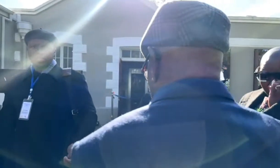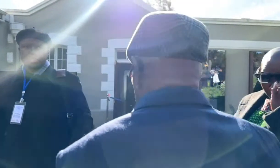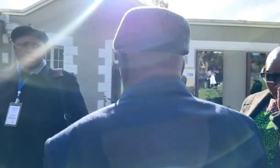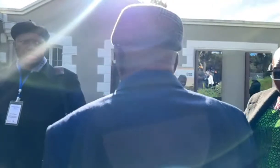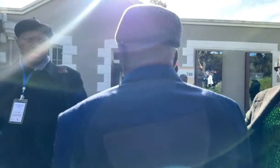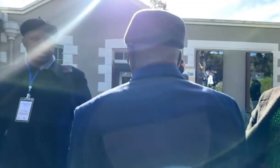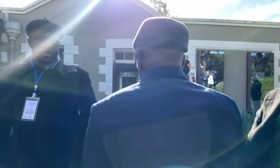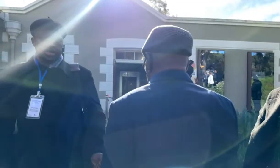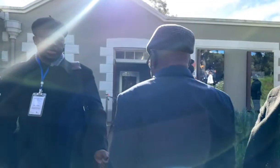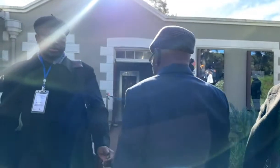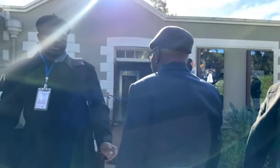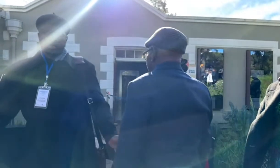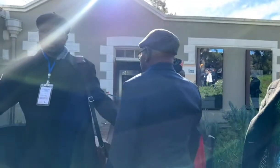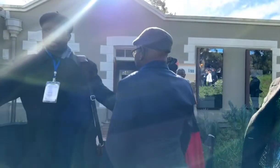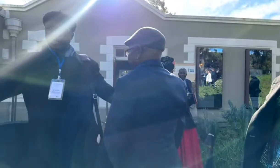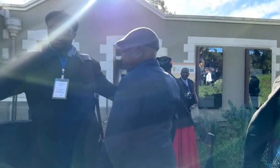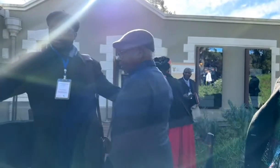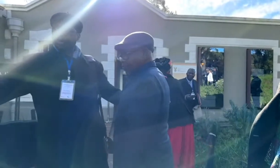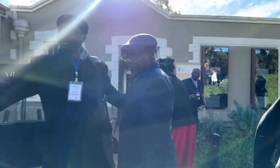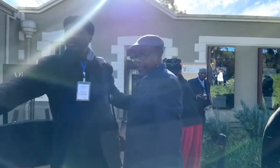It's quite a done in corn.